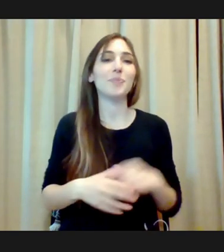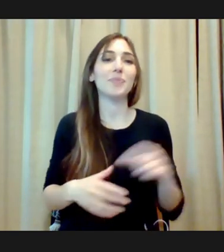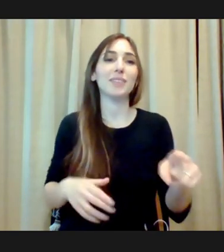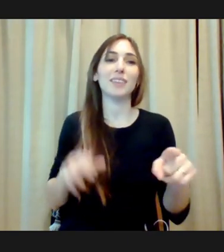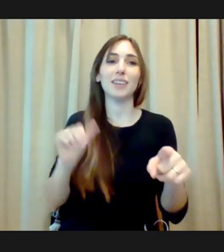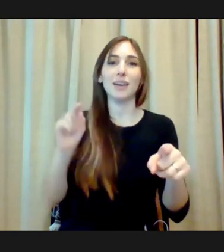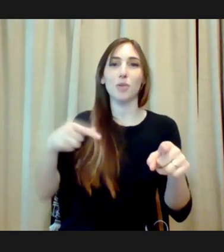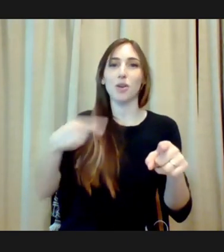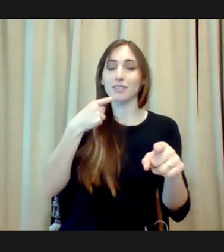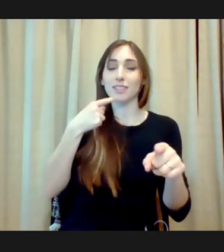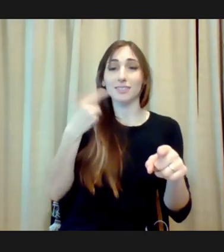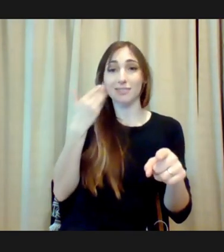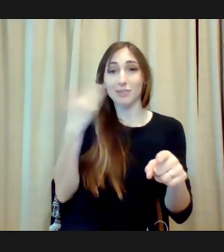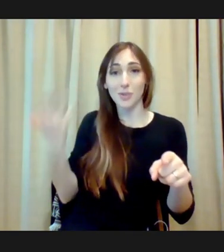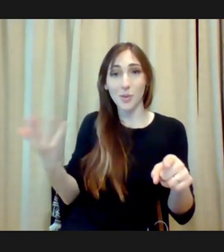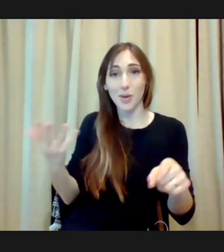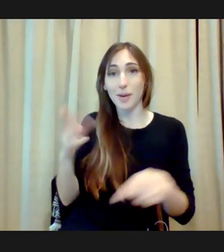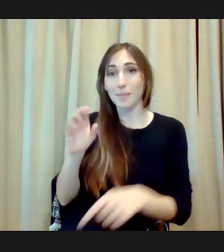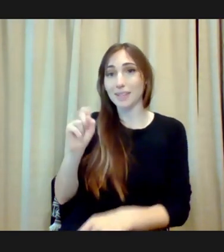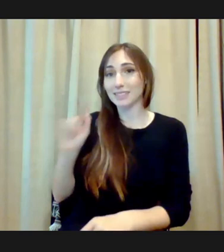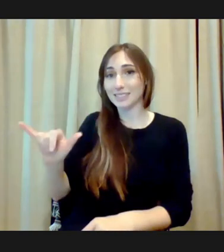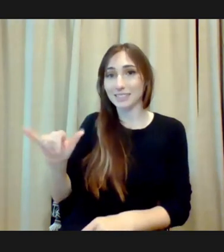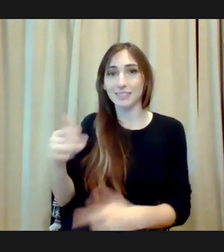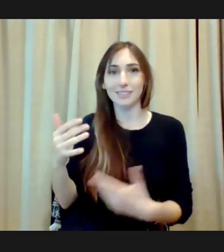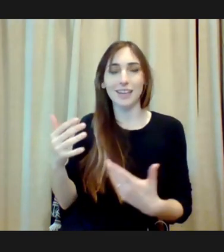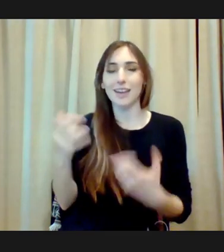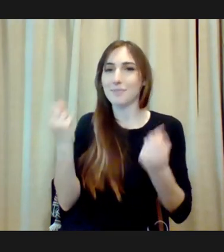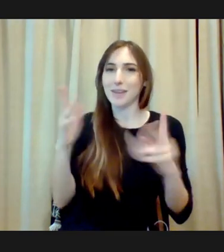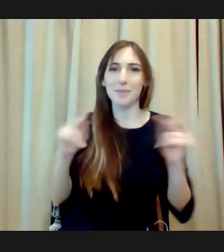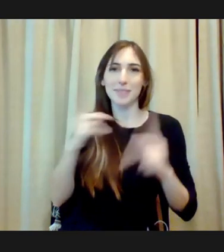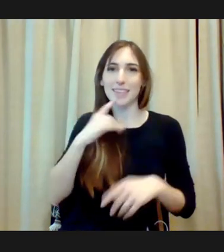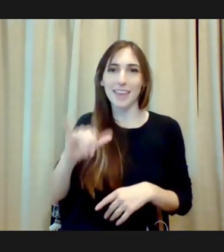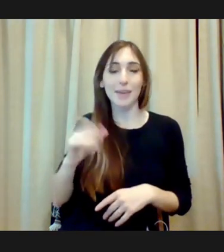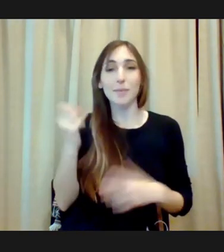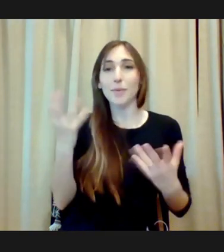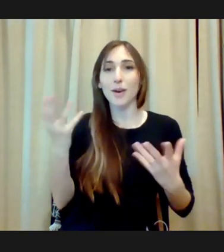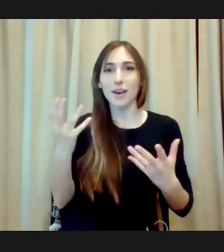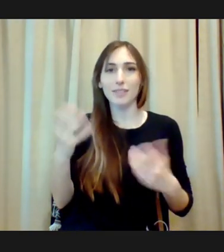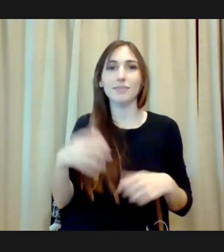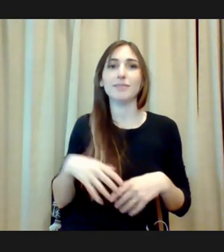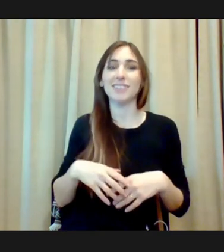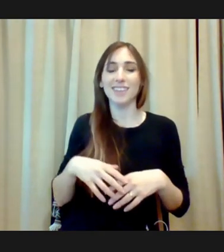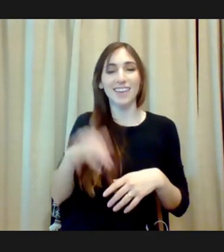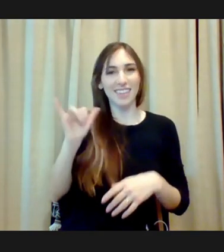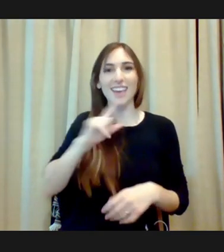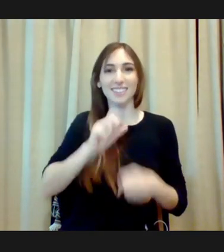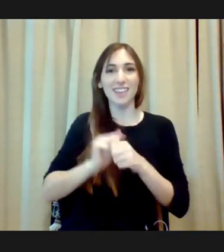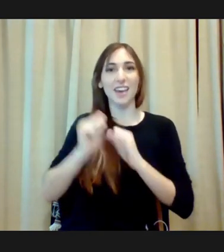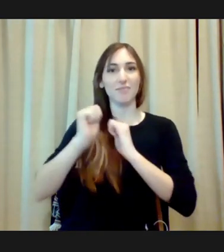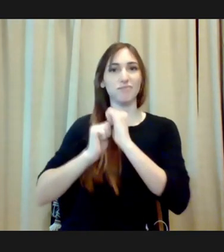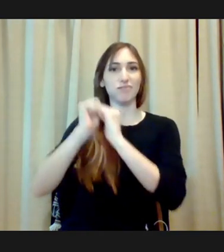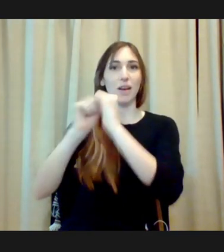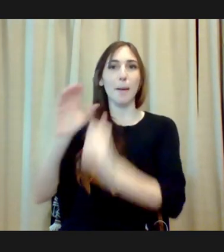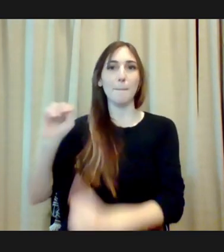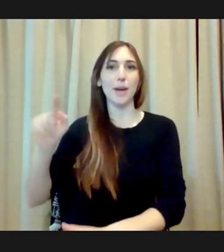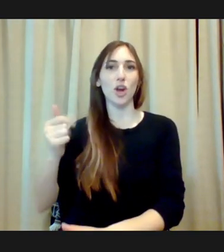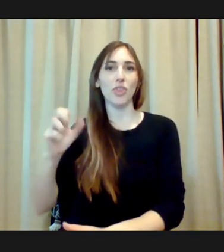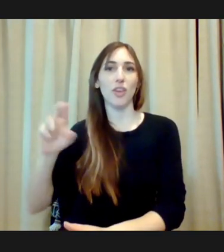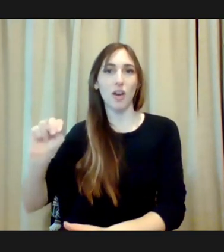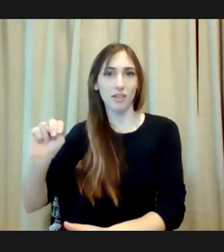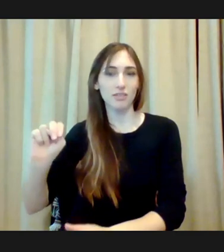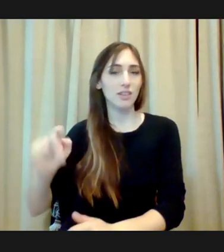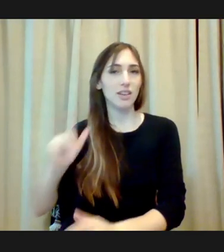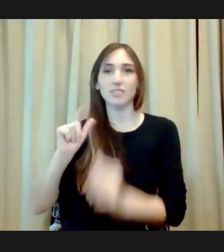Betsy, and I'll remind folks of this, this is a marathon. You know, things that happen took time to